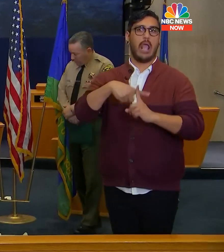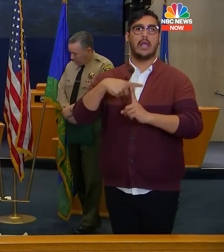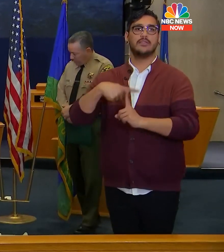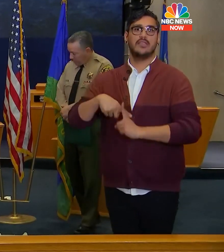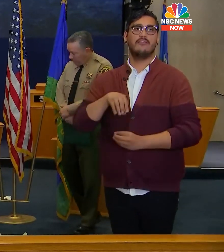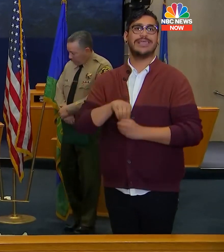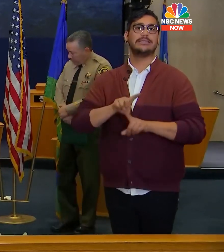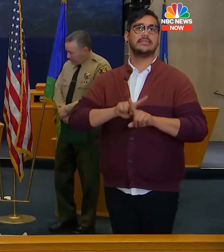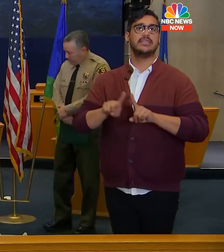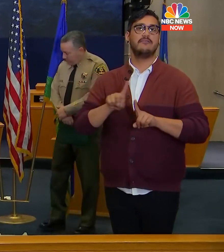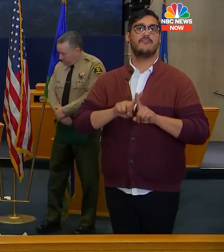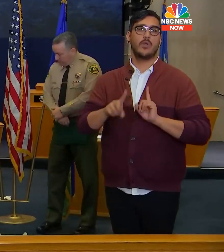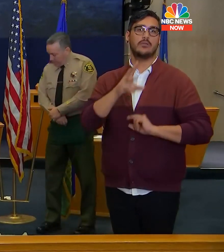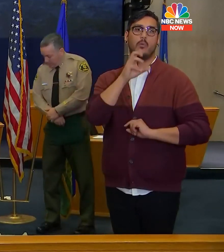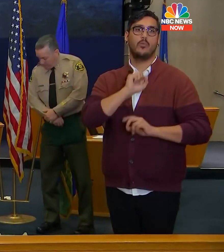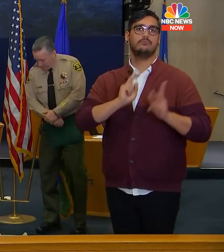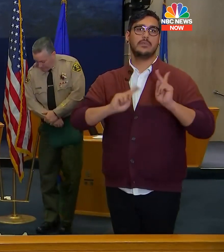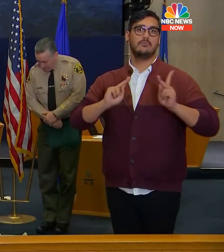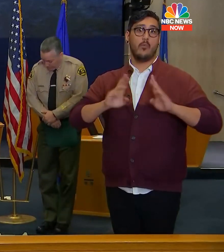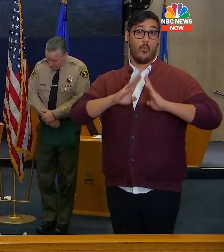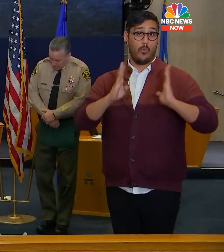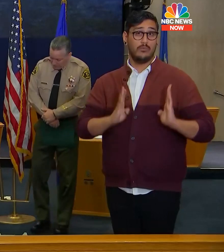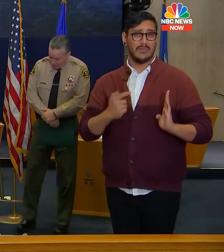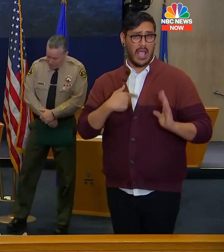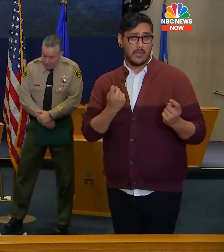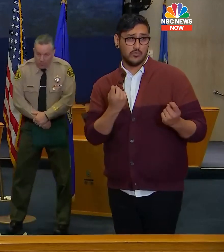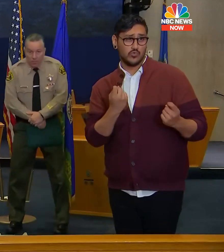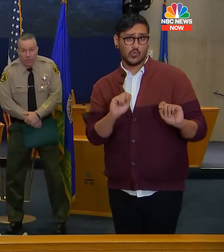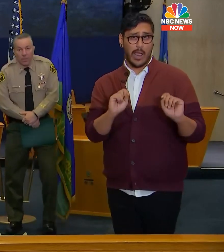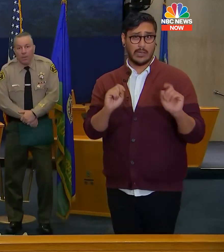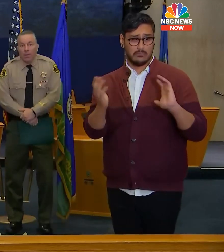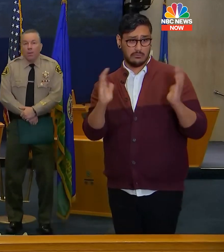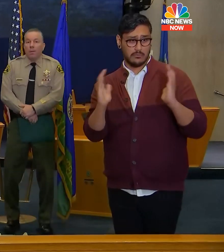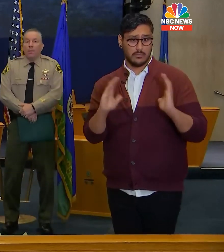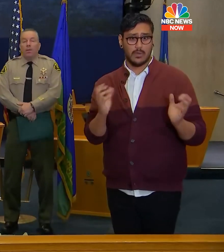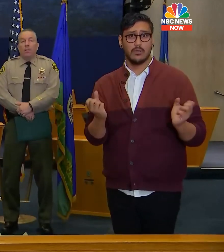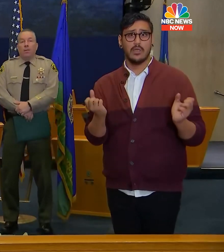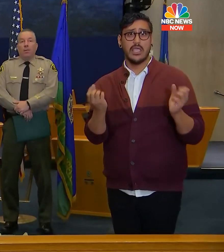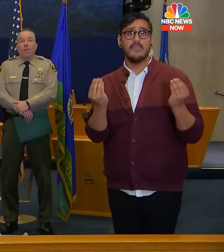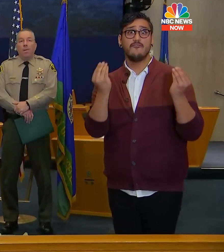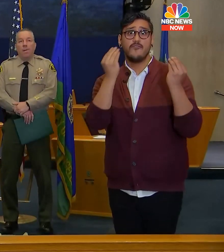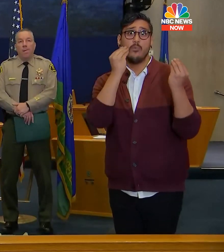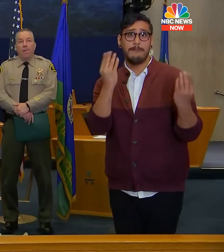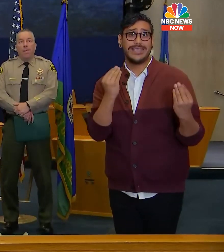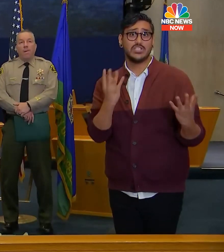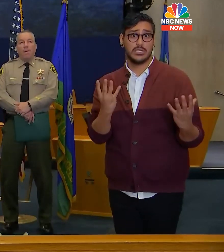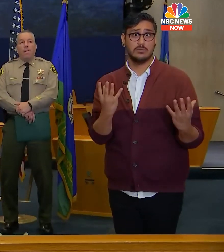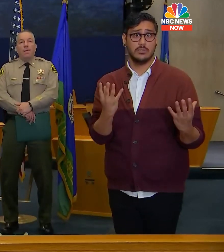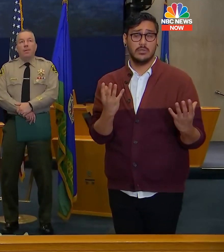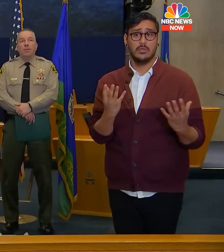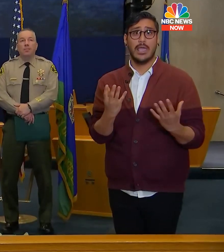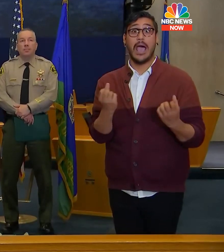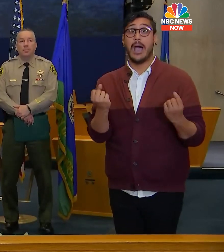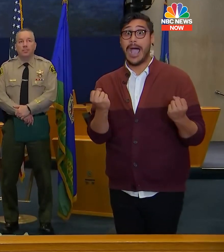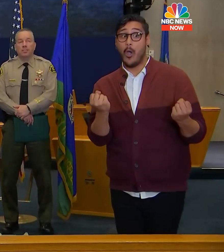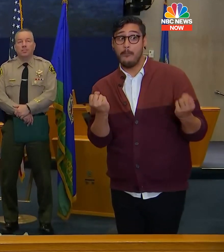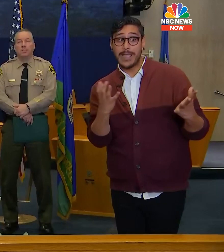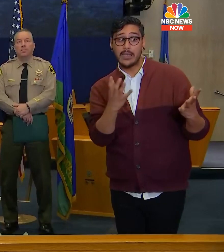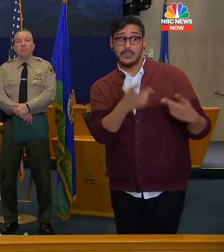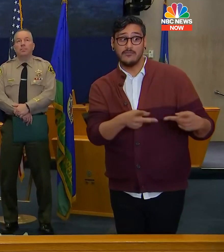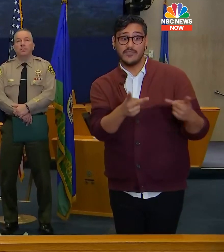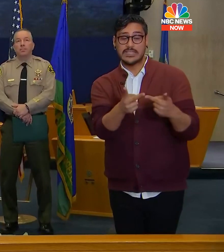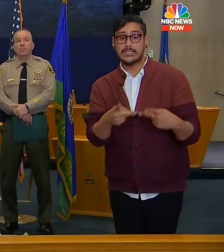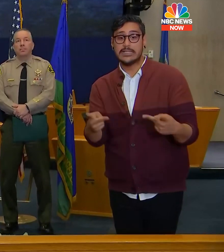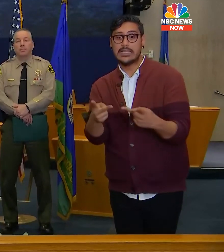now. I'm trying to compile accurate information about the number of facilities and where exactly the investigations